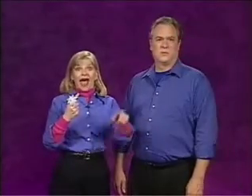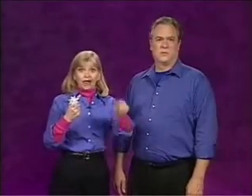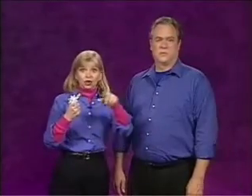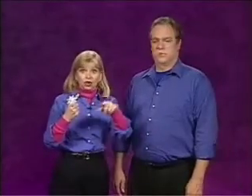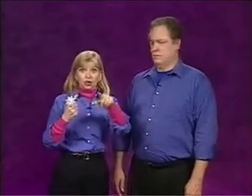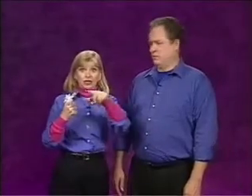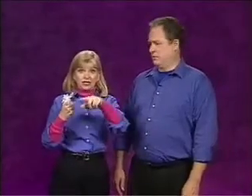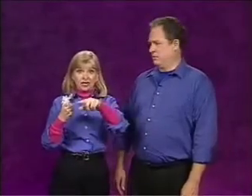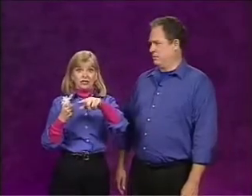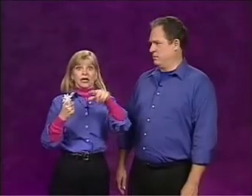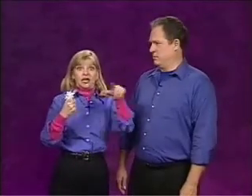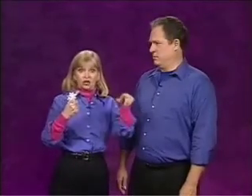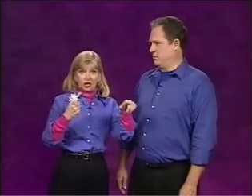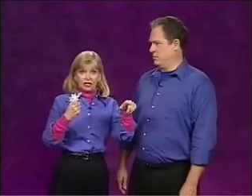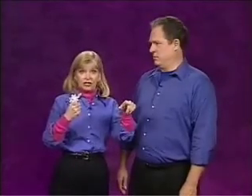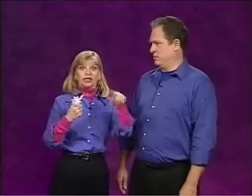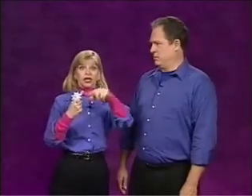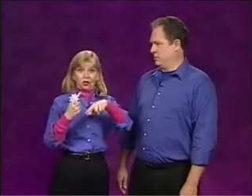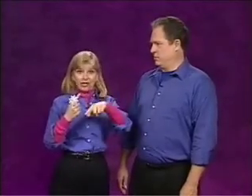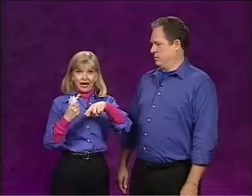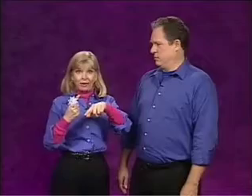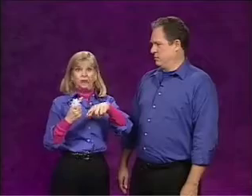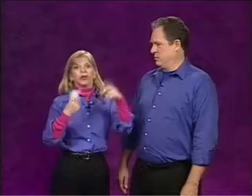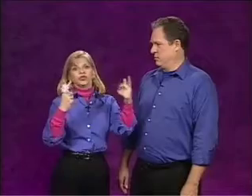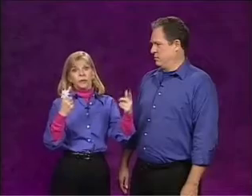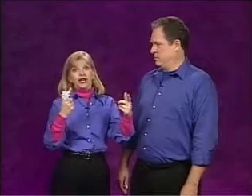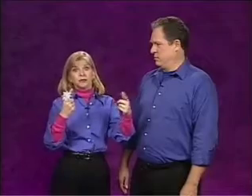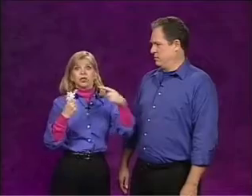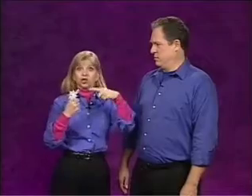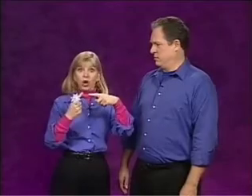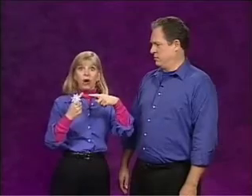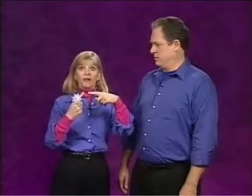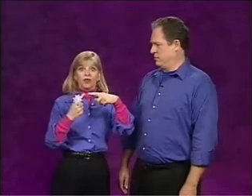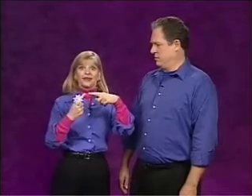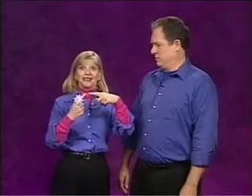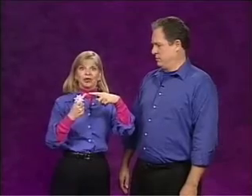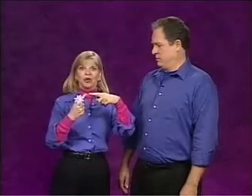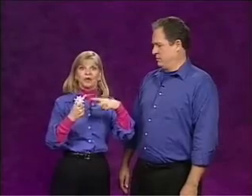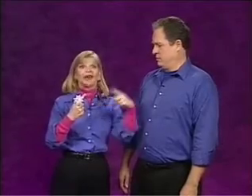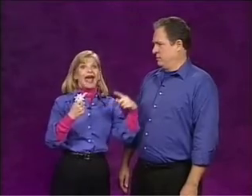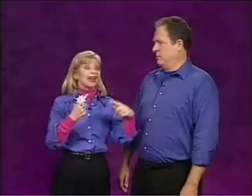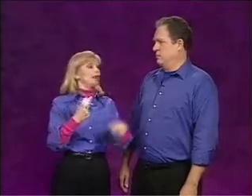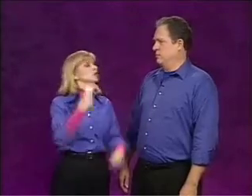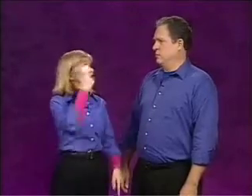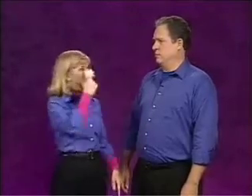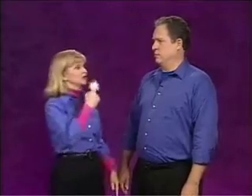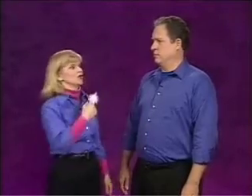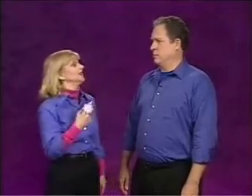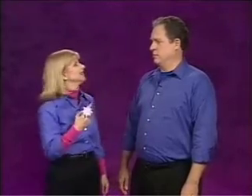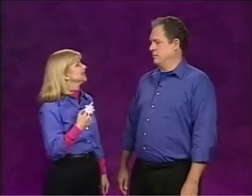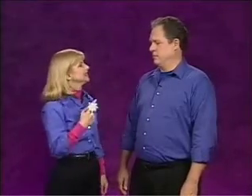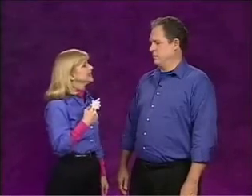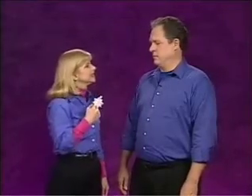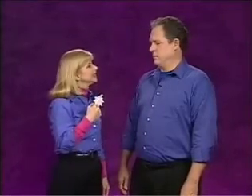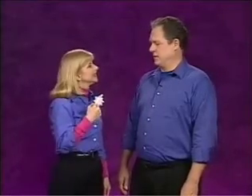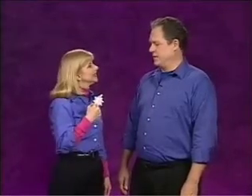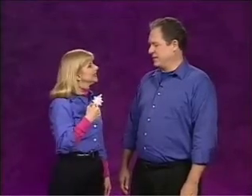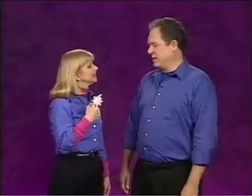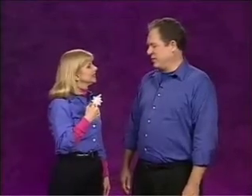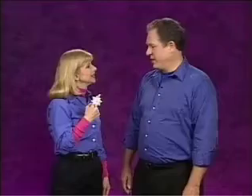and the 2 plus 6 in 26 equals 8, which reminds me to show up for my dental appointment at 8 with Dr. Green. Dr.